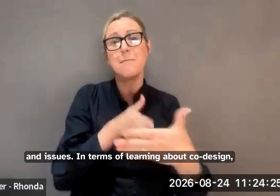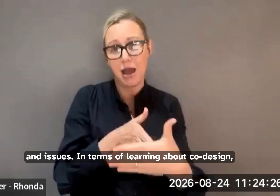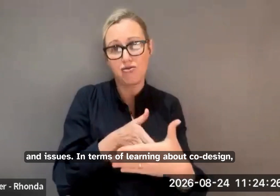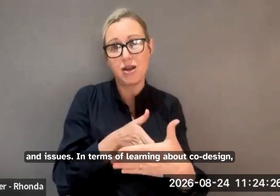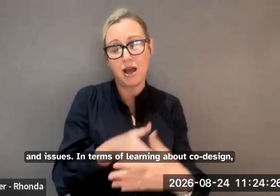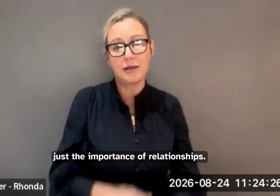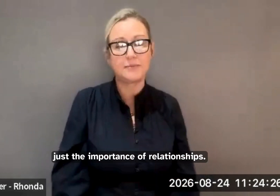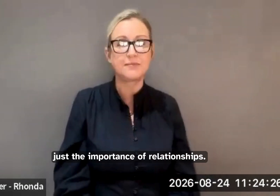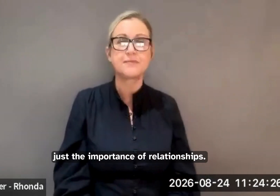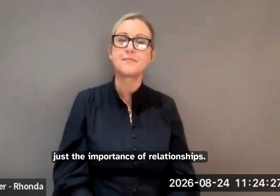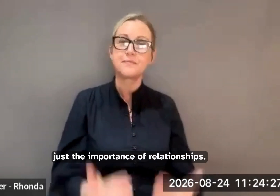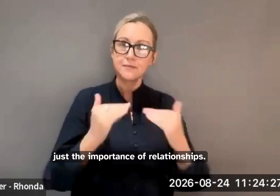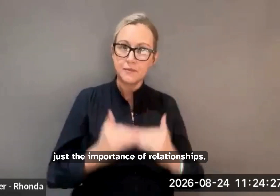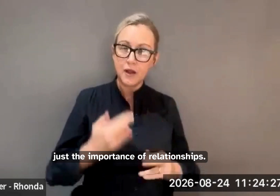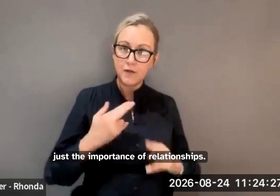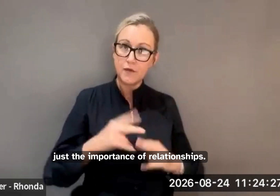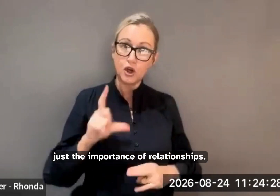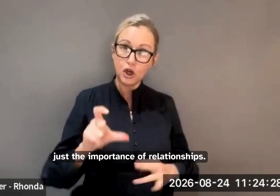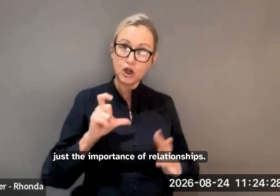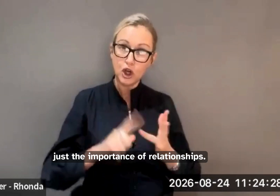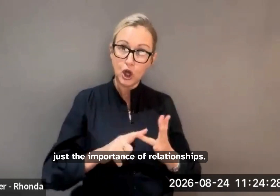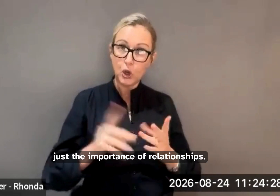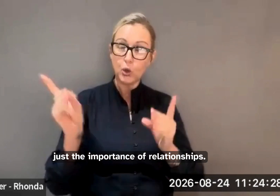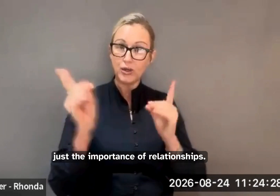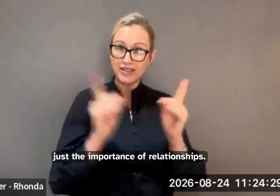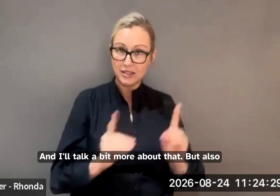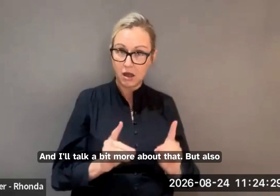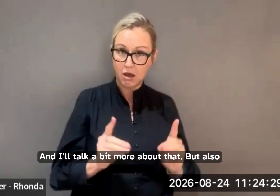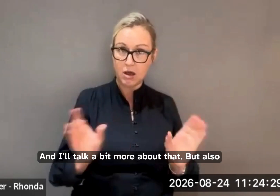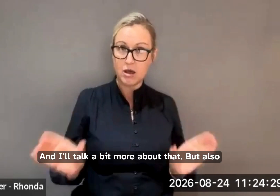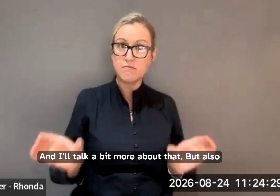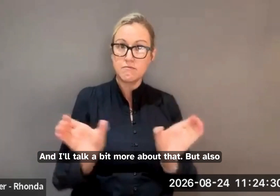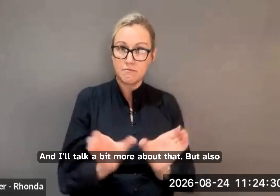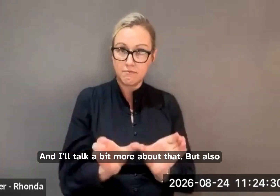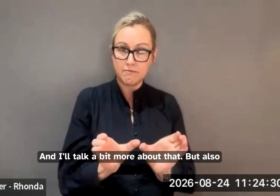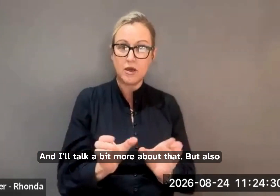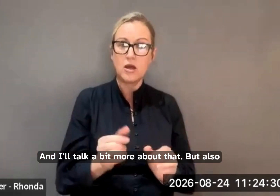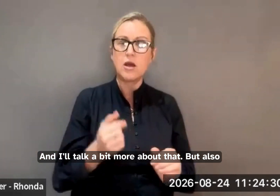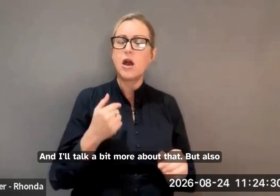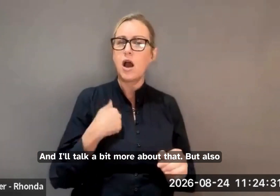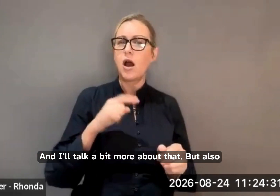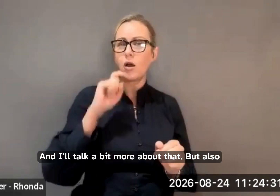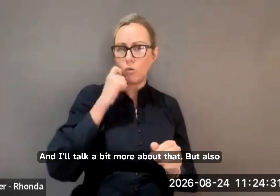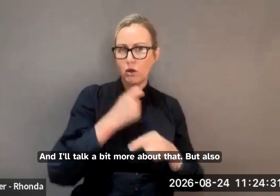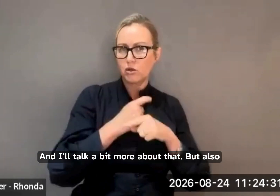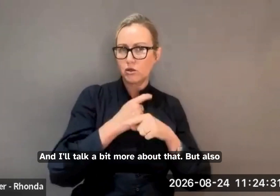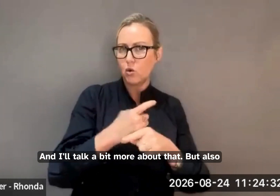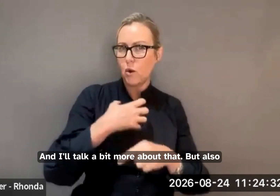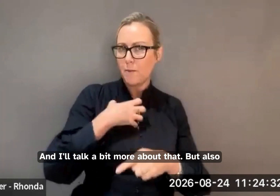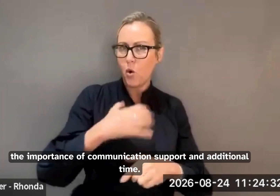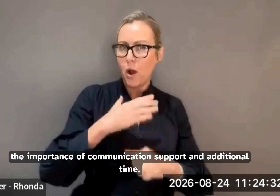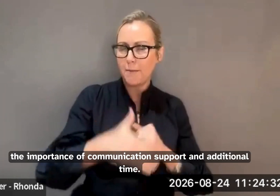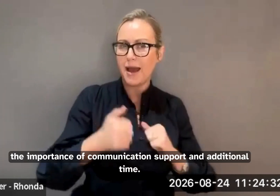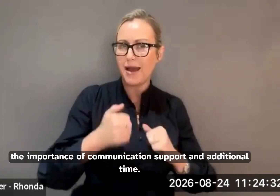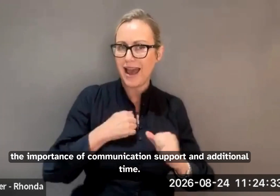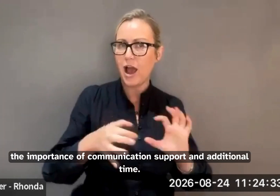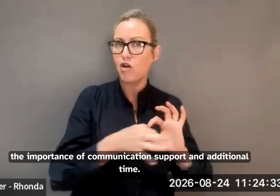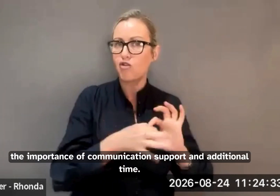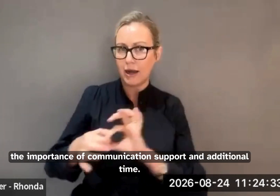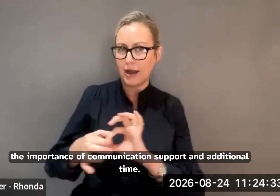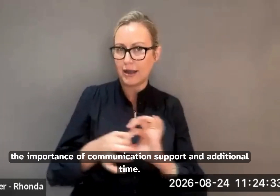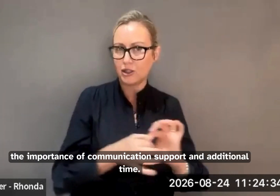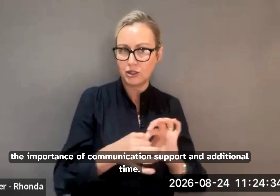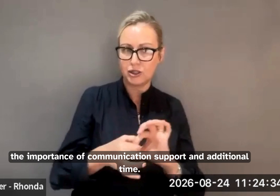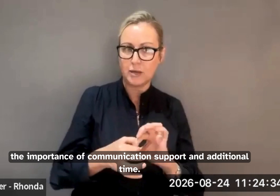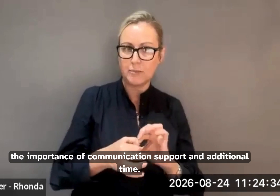about co-design, just the importance of relationships, and I'll talk a bit more about that, but also the